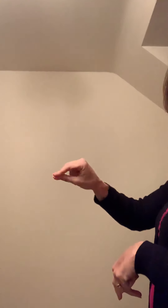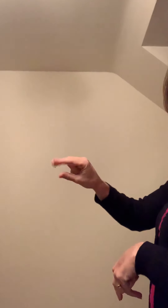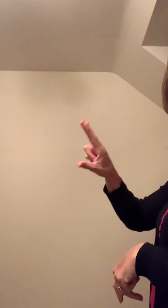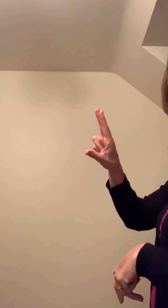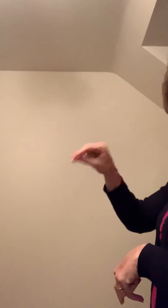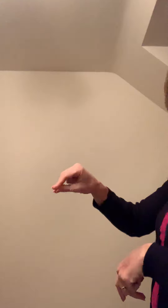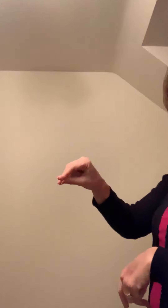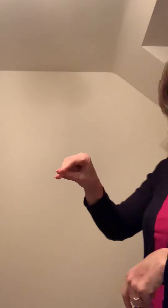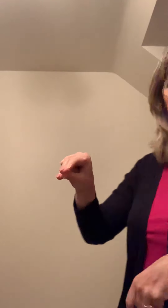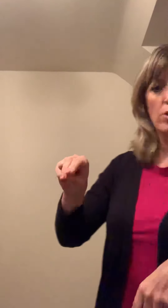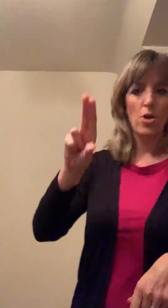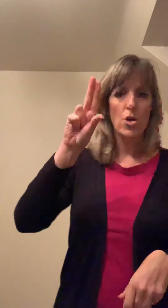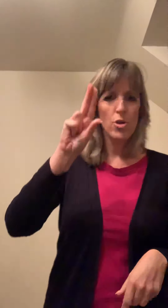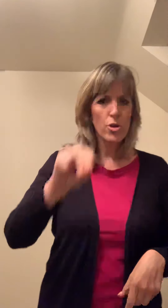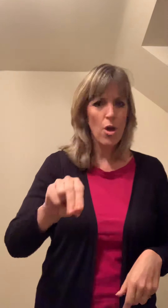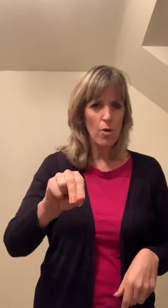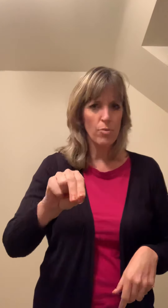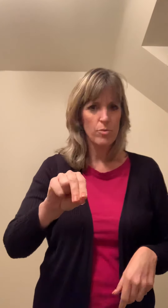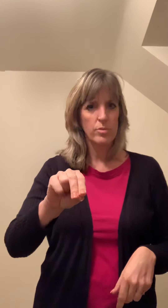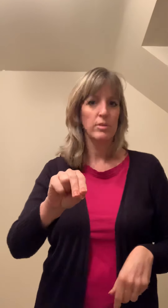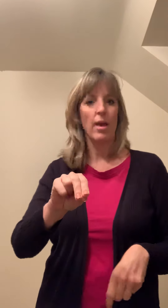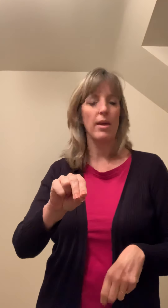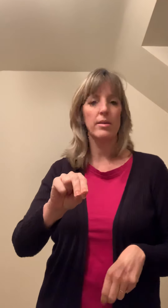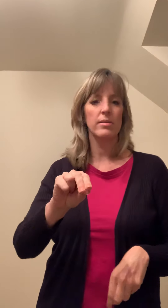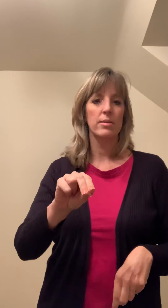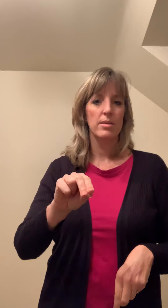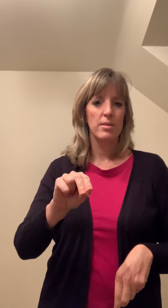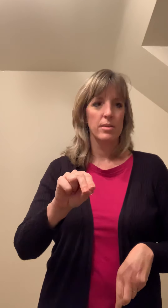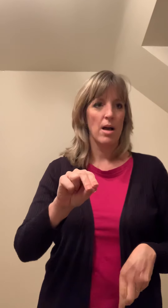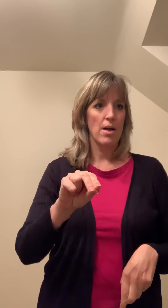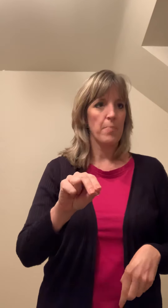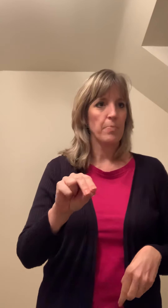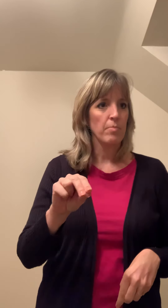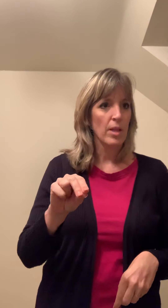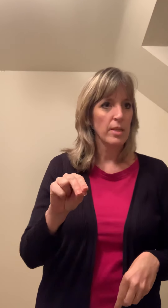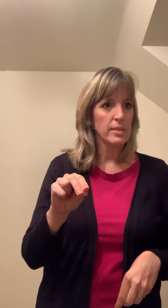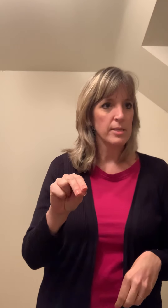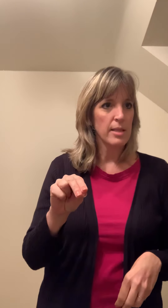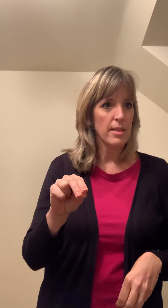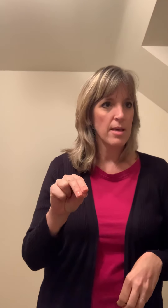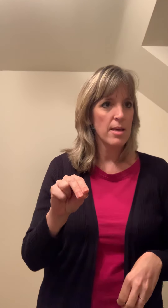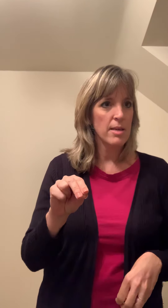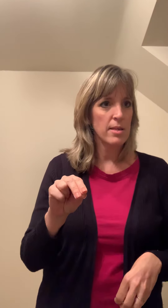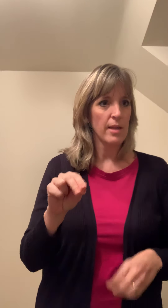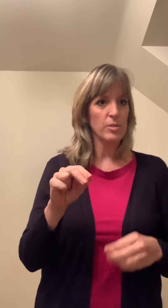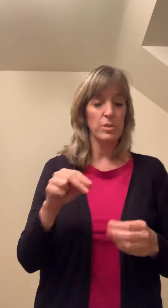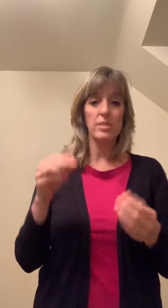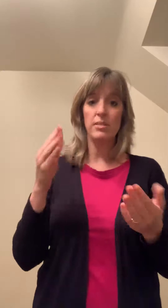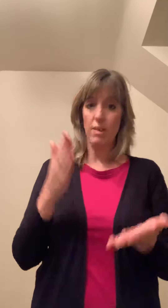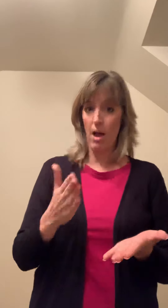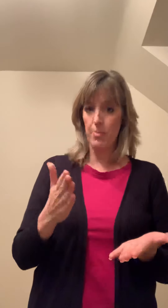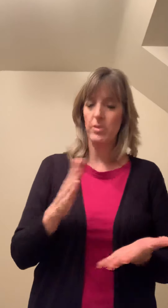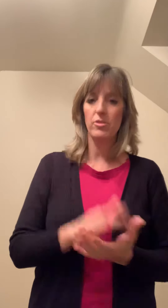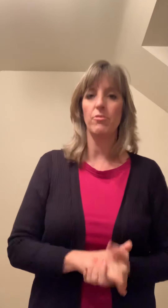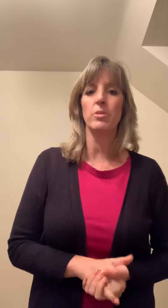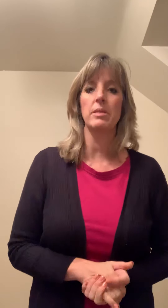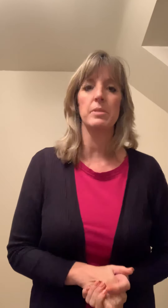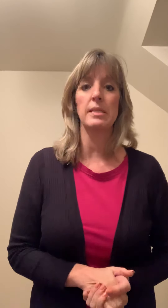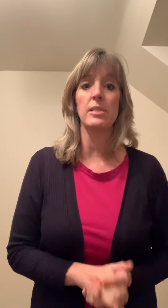down. No. No. Okay. Let's see. Then the next one is stop. So if you want them to say